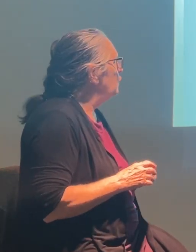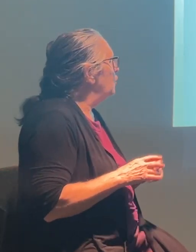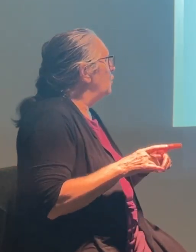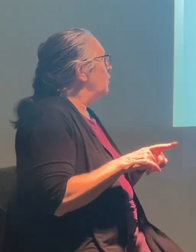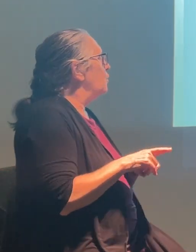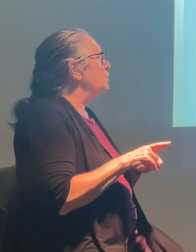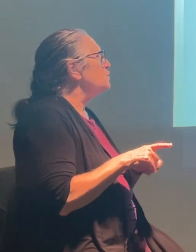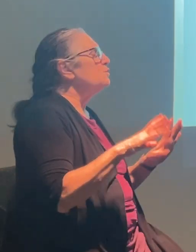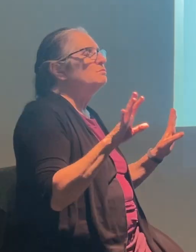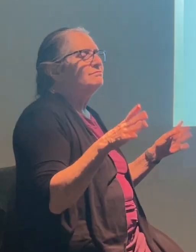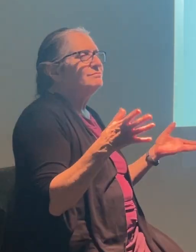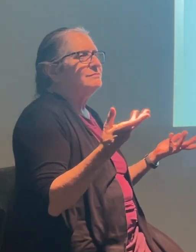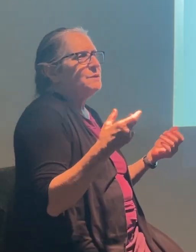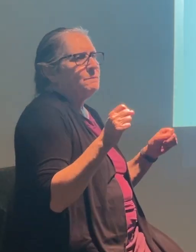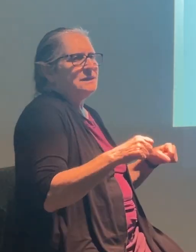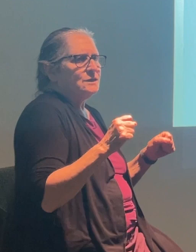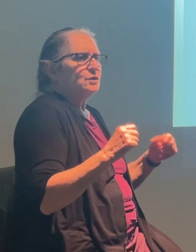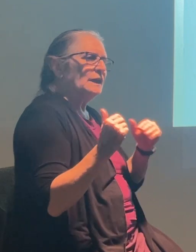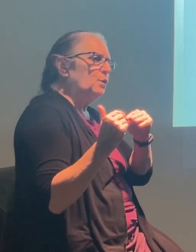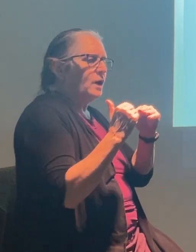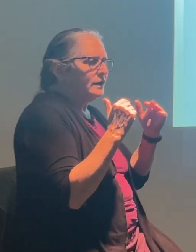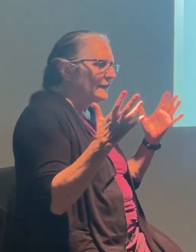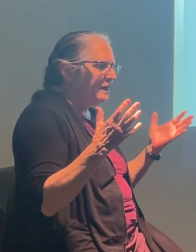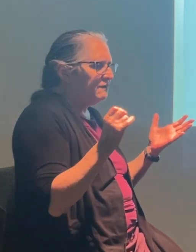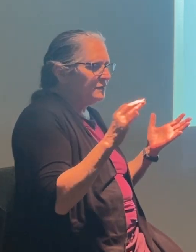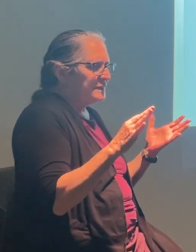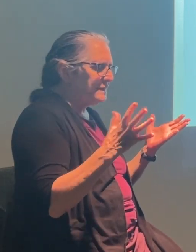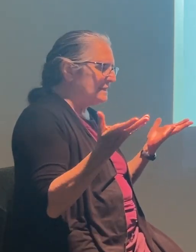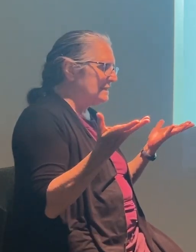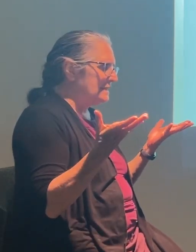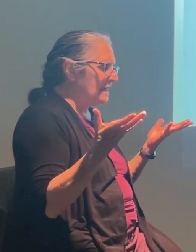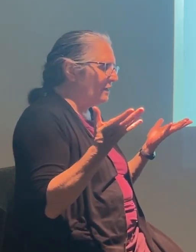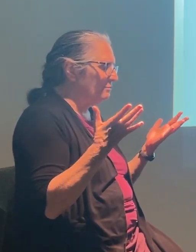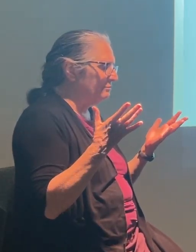can say, painterly quality in the compositions and so forth. So this is